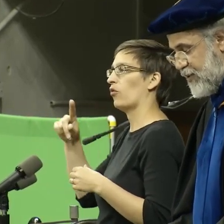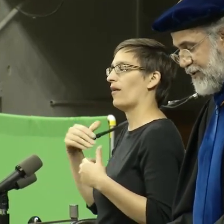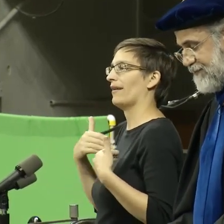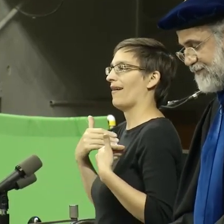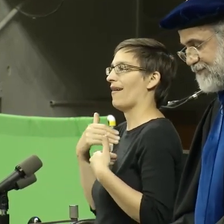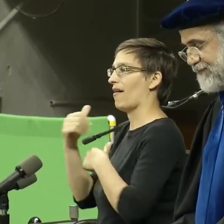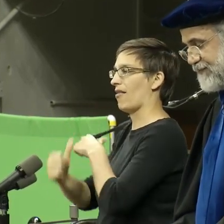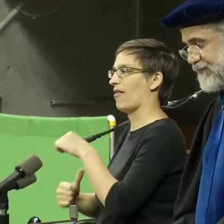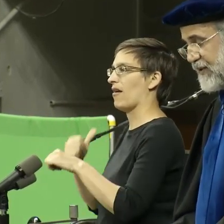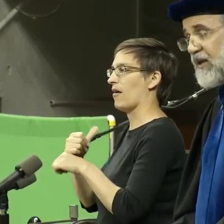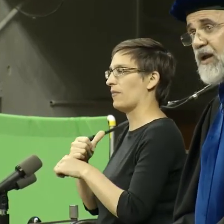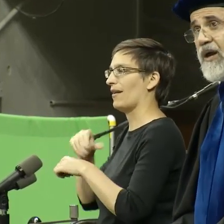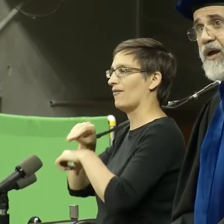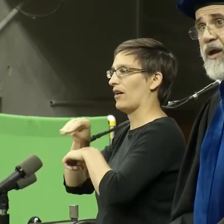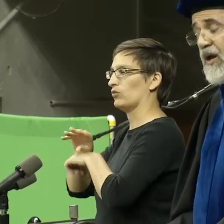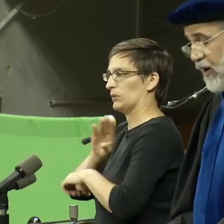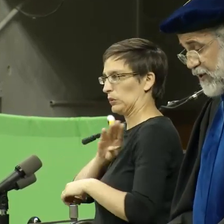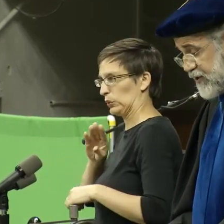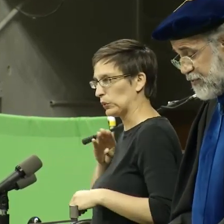Advisory Board.